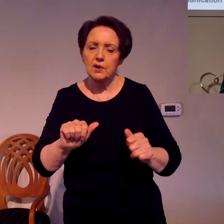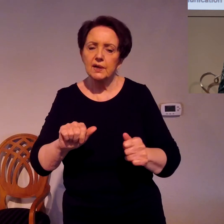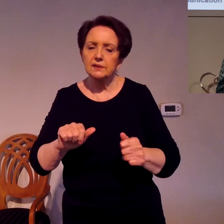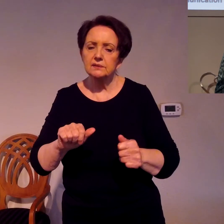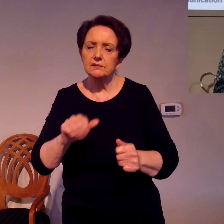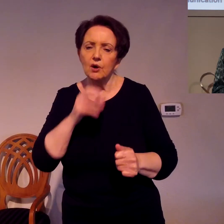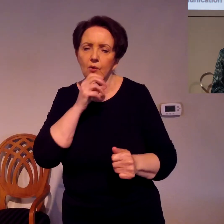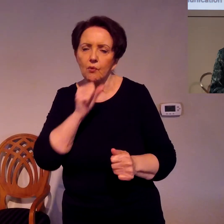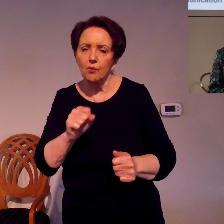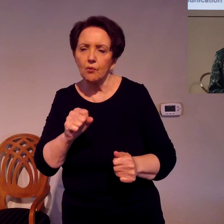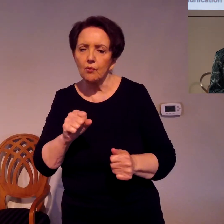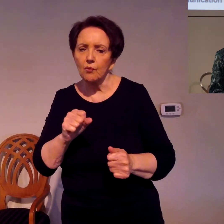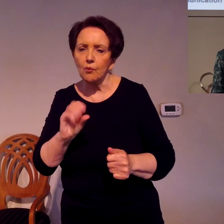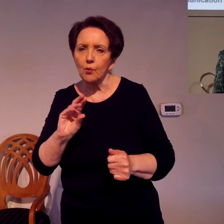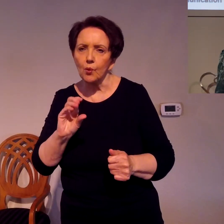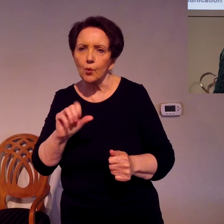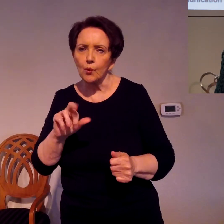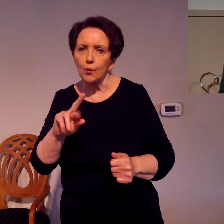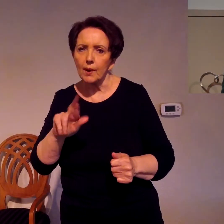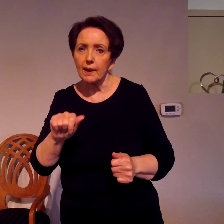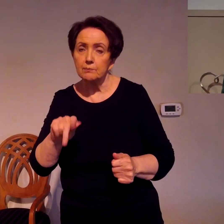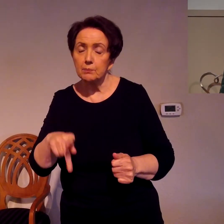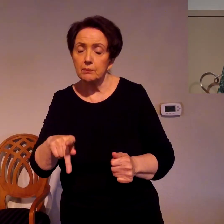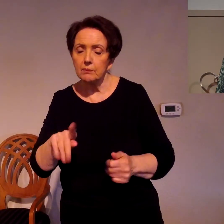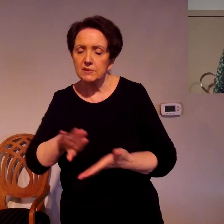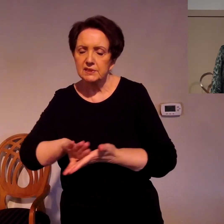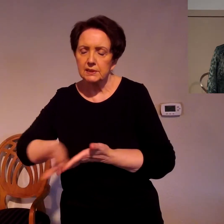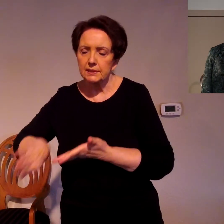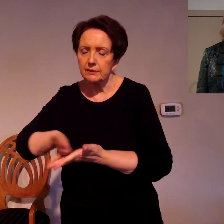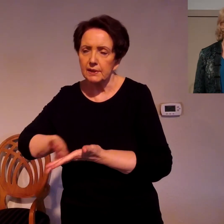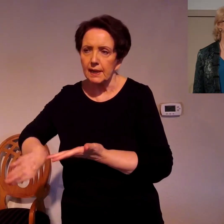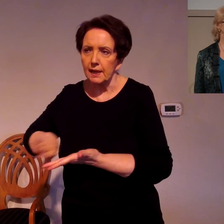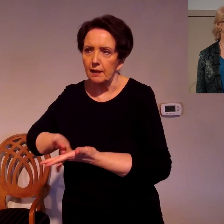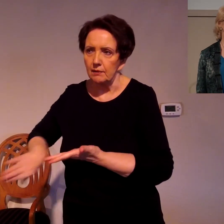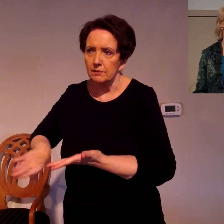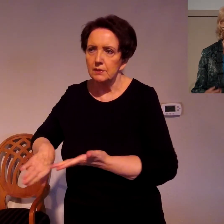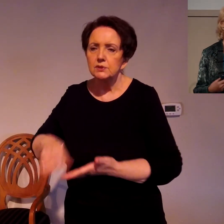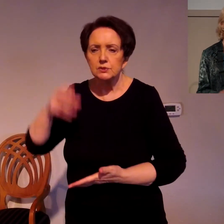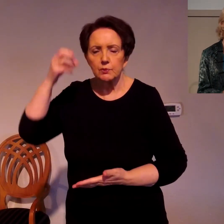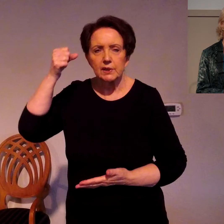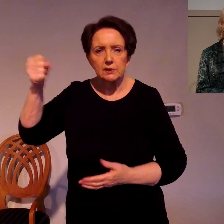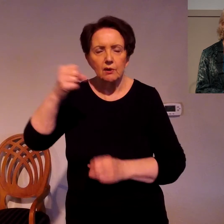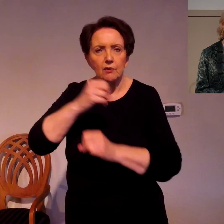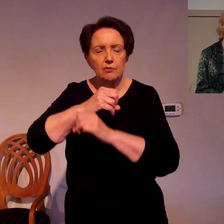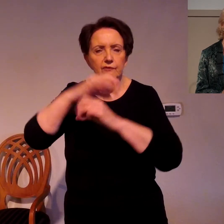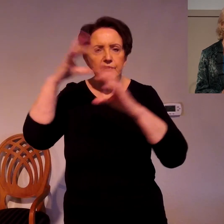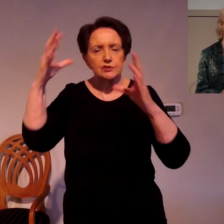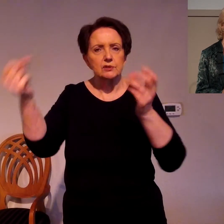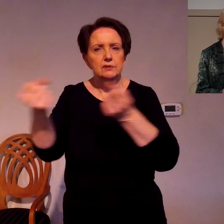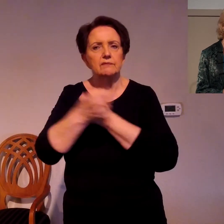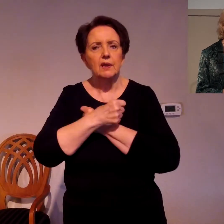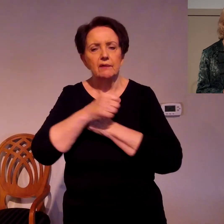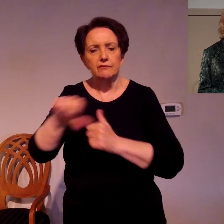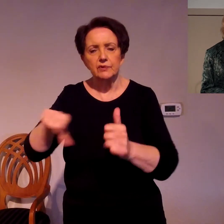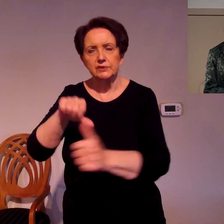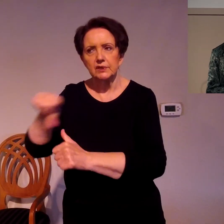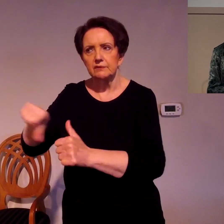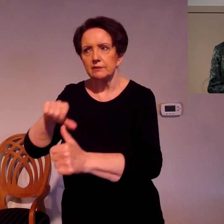all of this out so that we can truly, truly hold the vision of love that we have for each